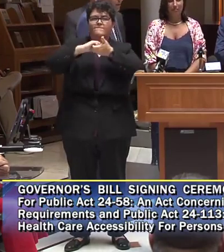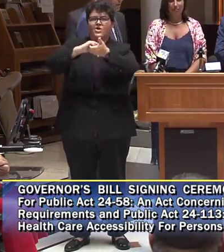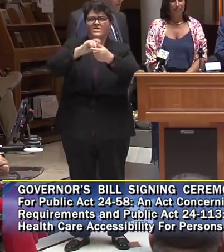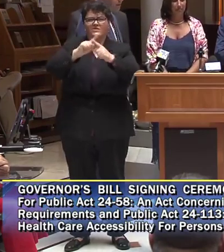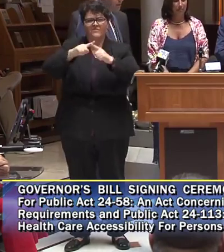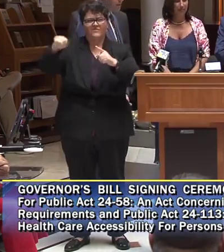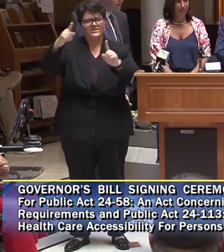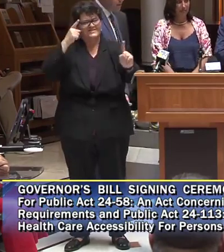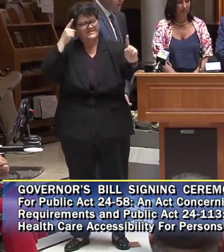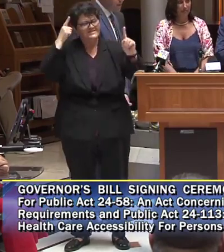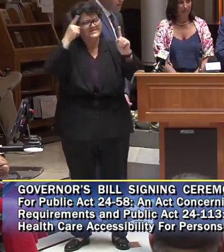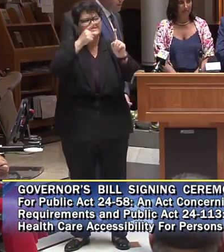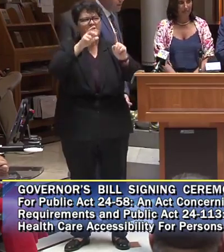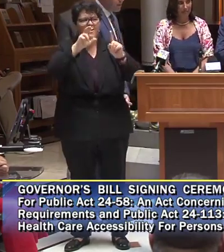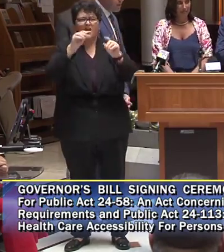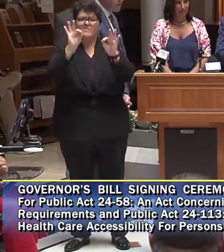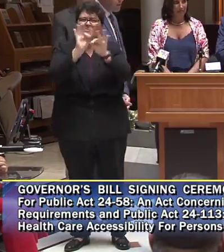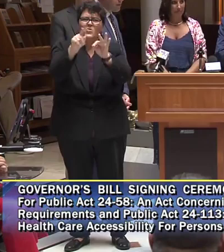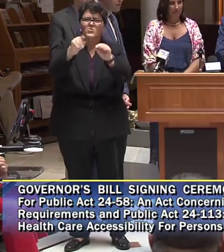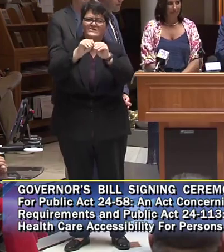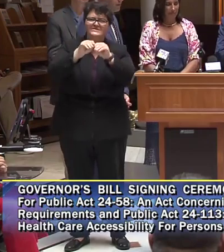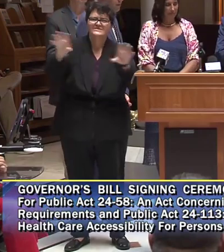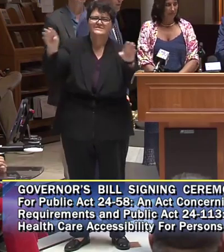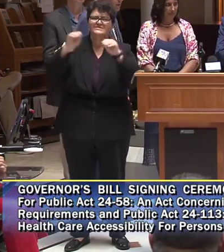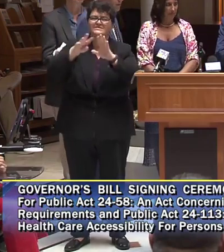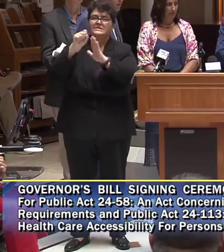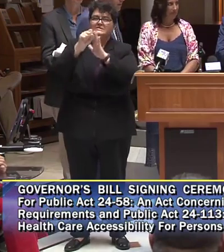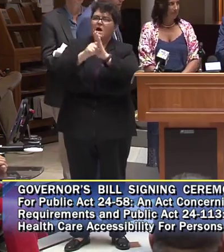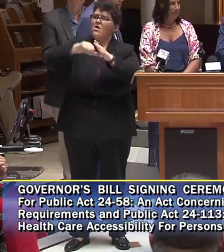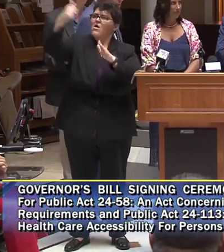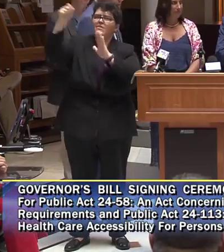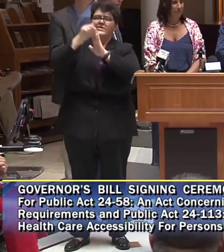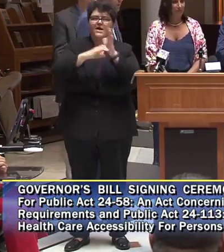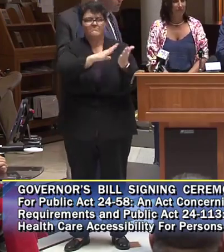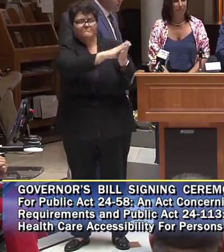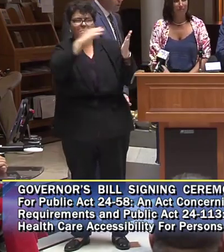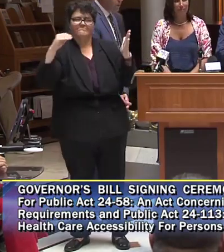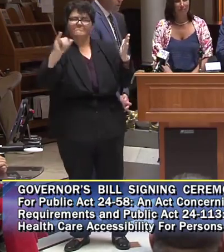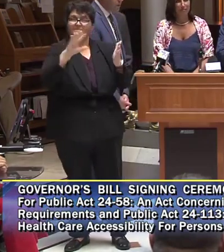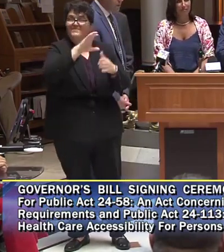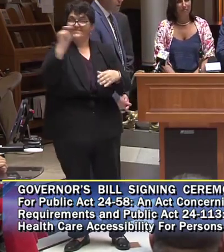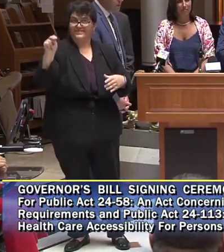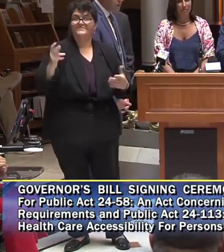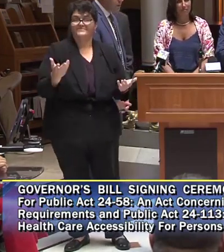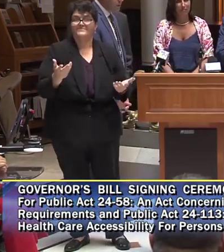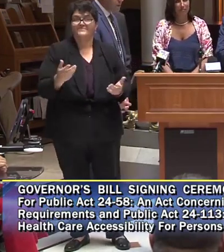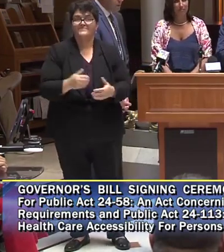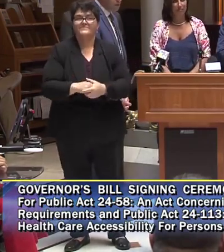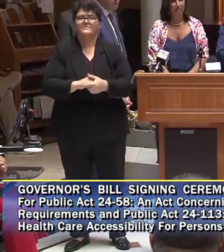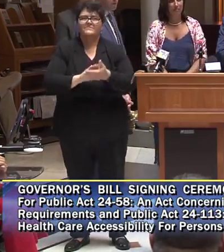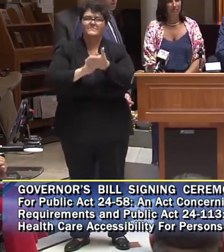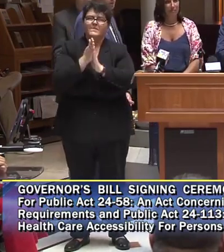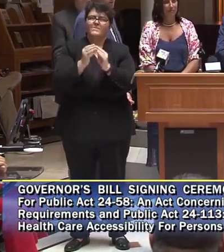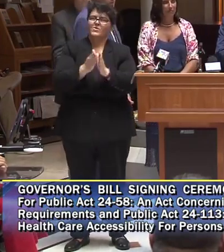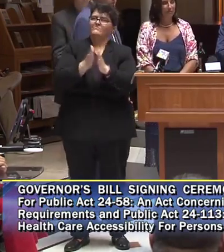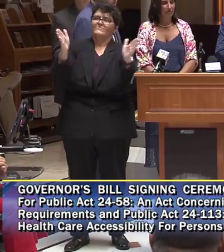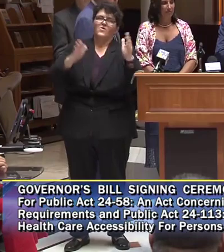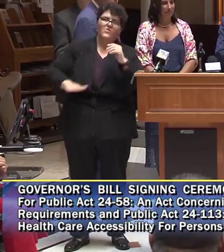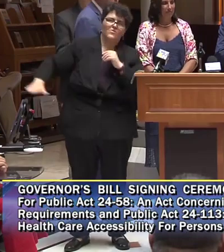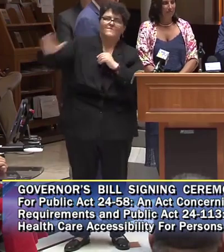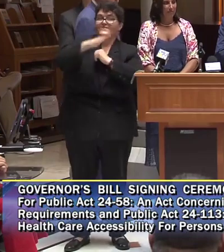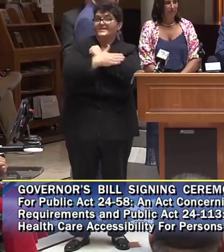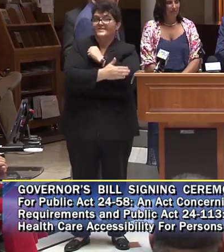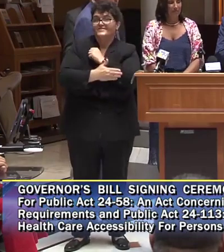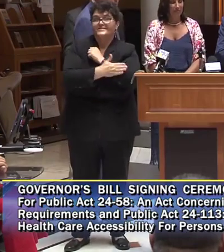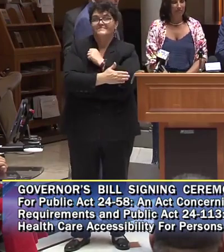other states to address this nationwide problem, while also supporting and participating in the Connecticut Wheelchair